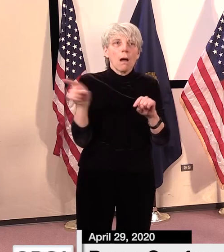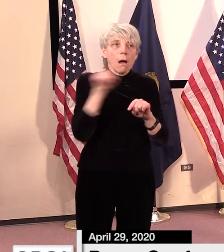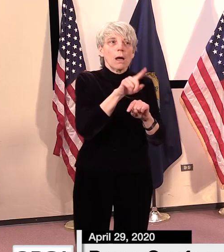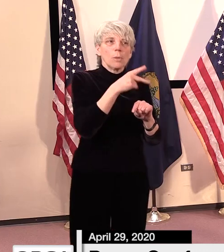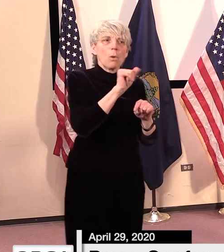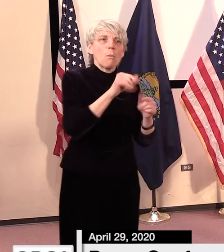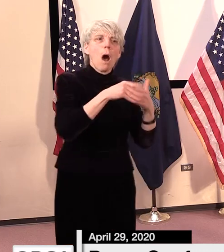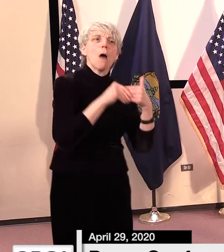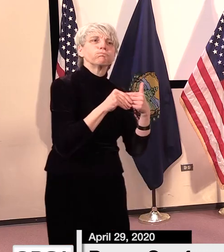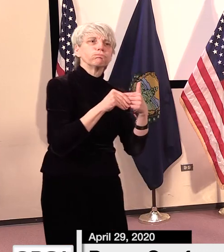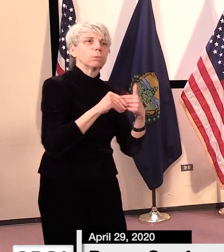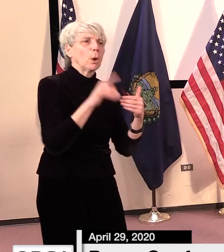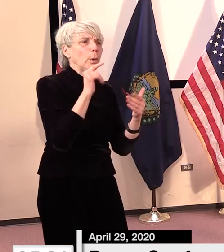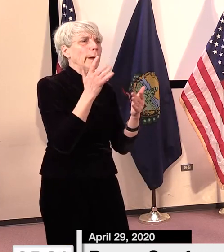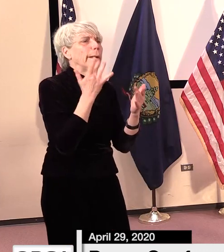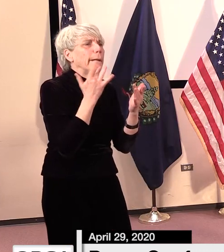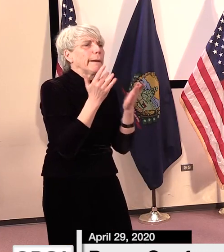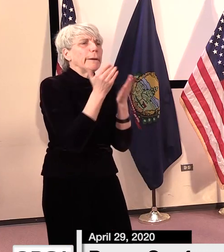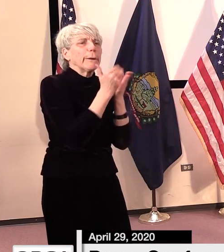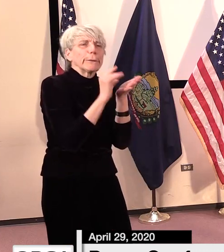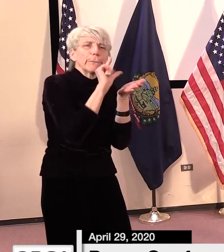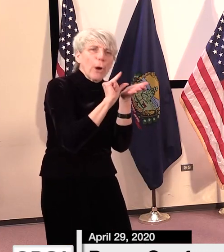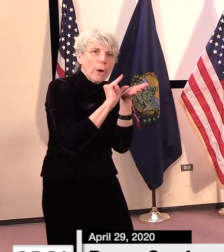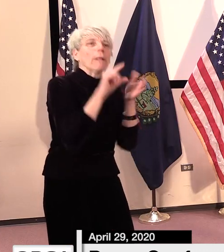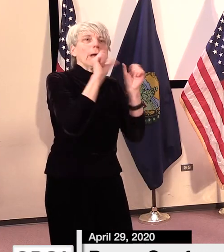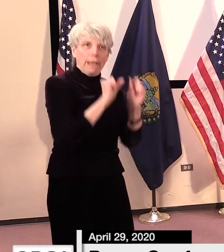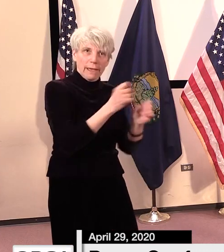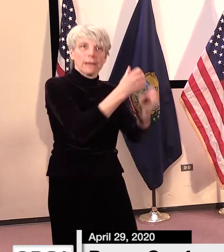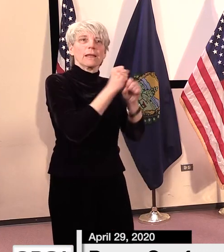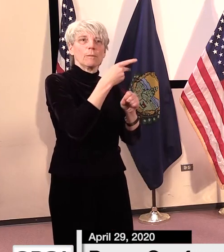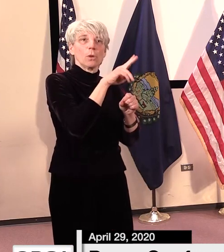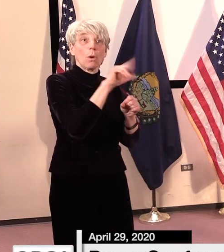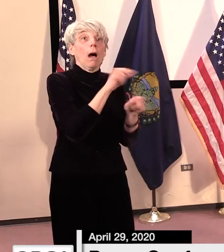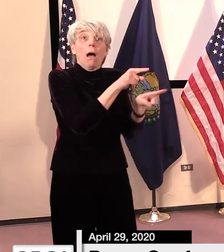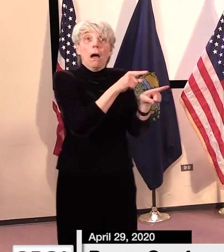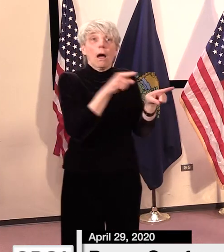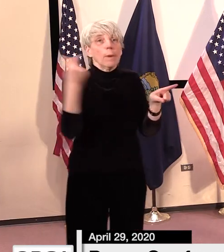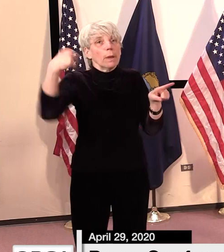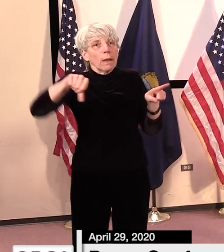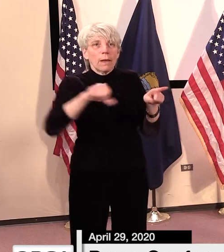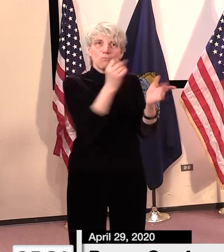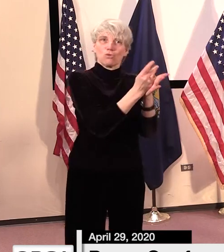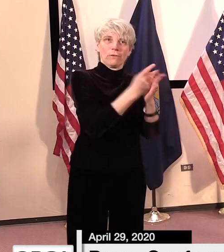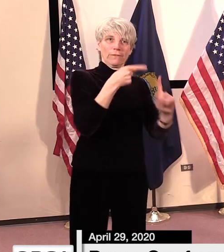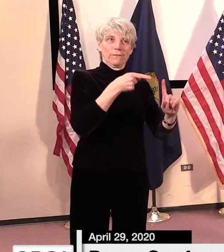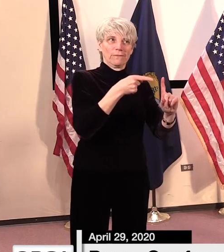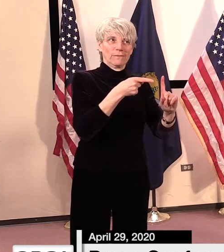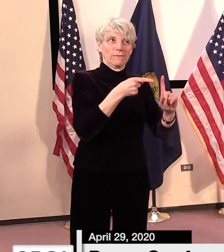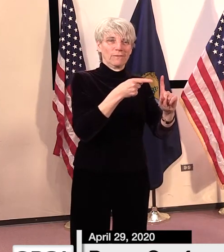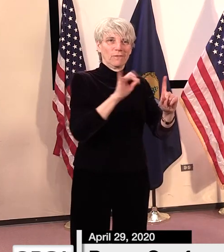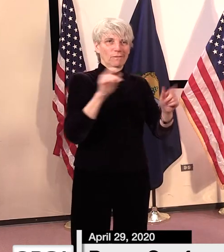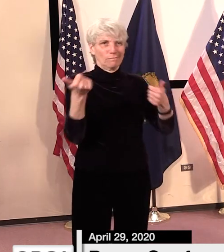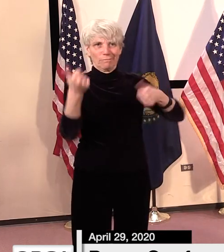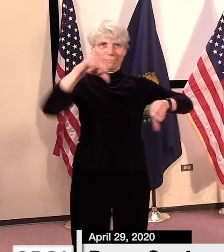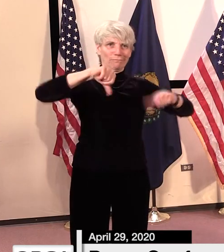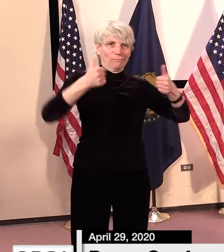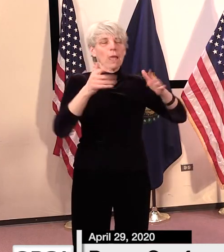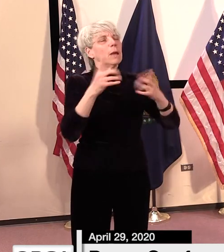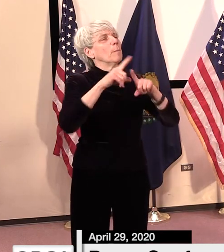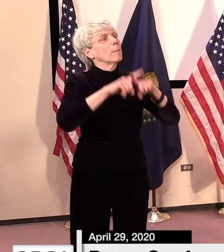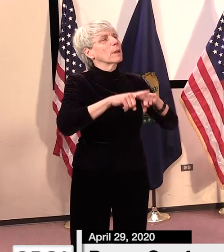pandemic unemployment assistance. So if they are determined to be eligible for one or the other